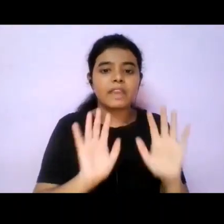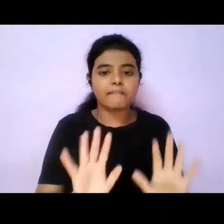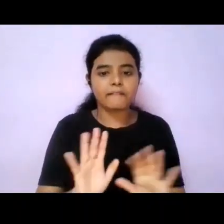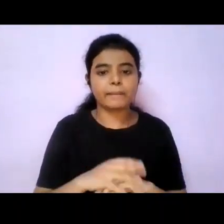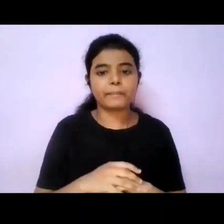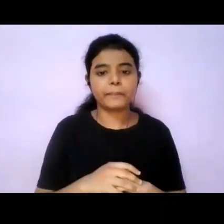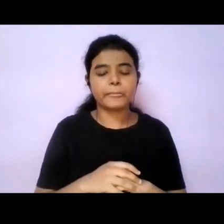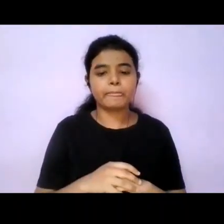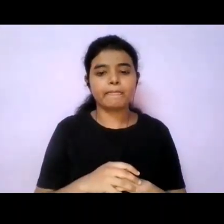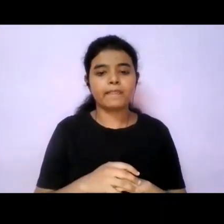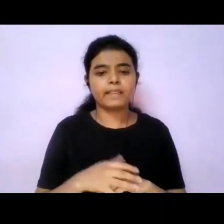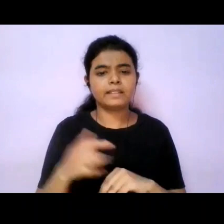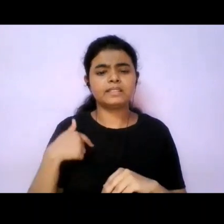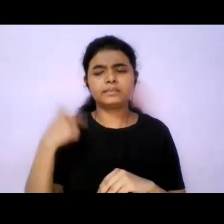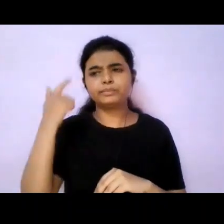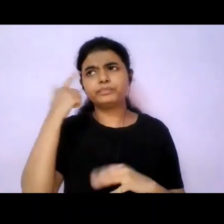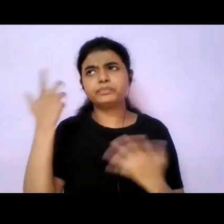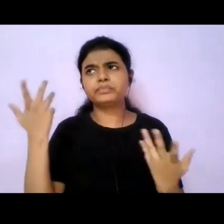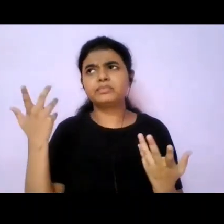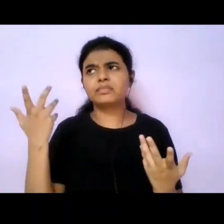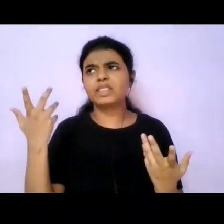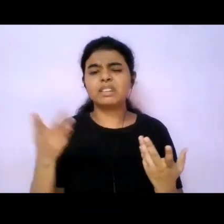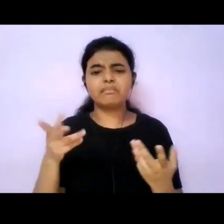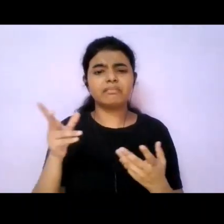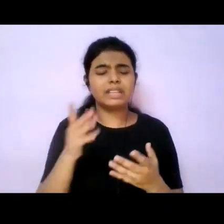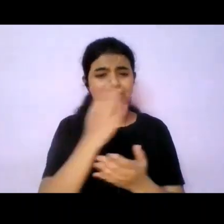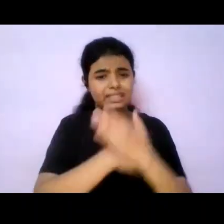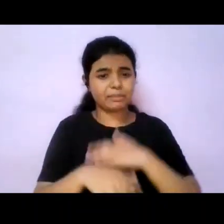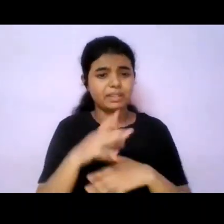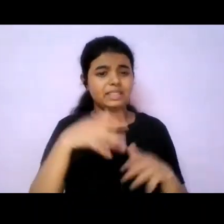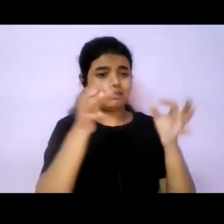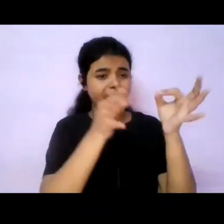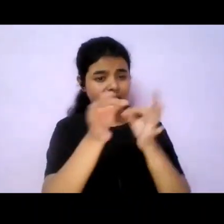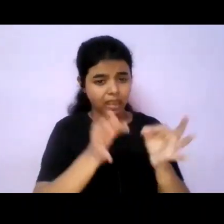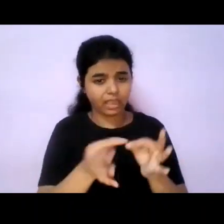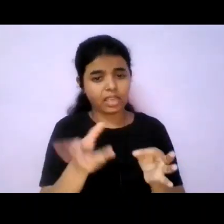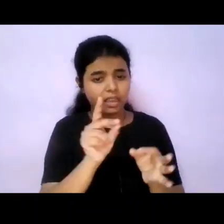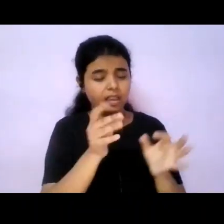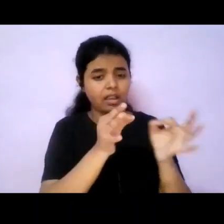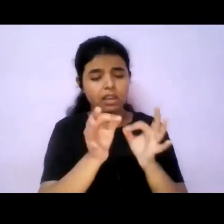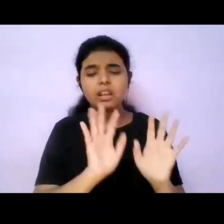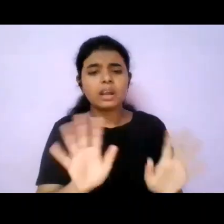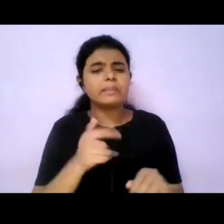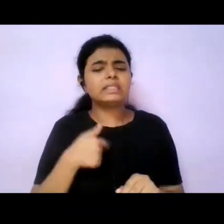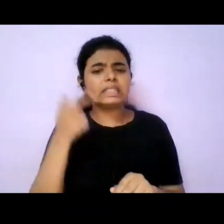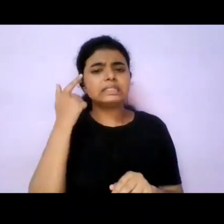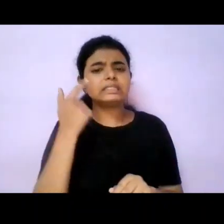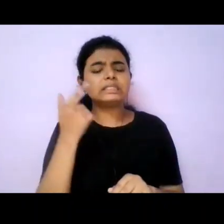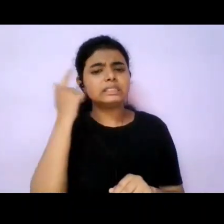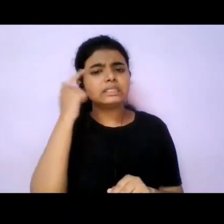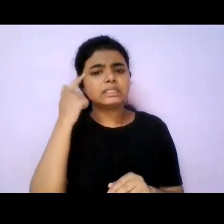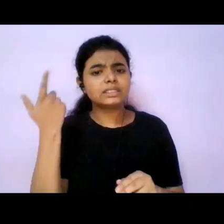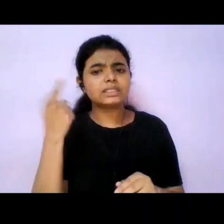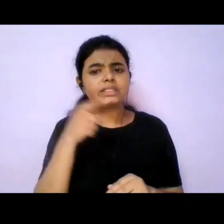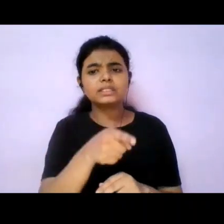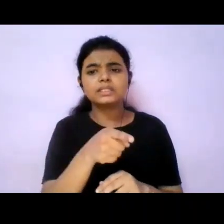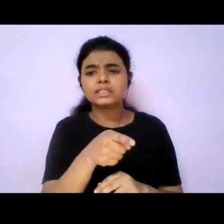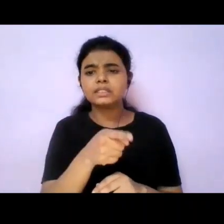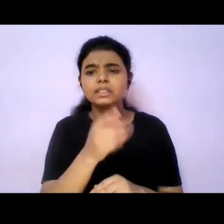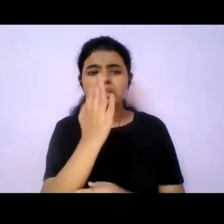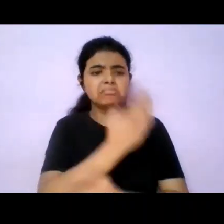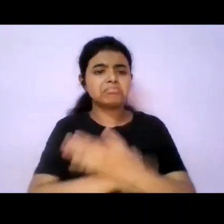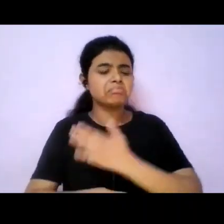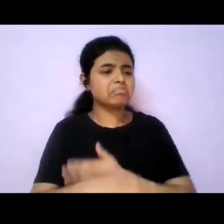And by this, I'm not trying to romanticize disability, or worse still, romanticize disabled